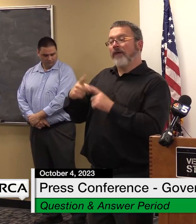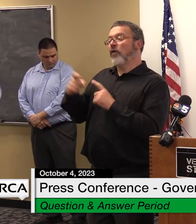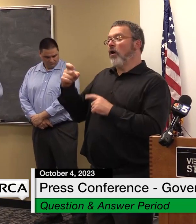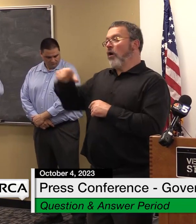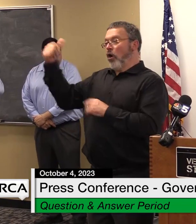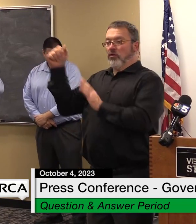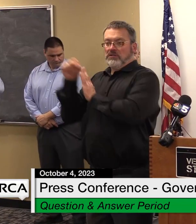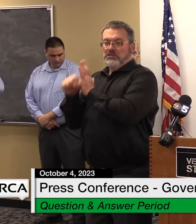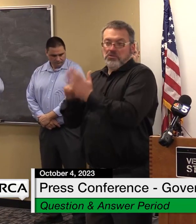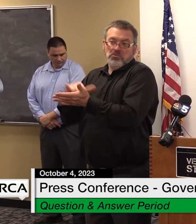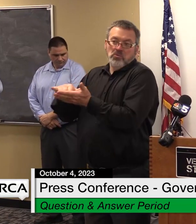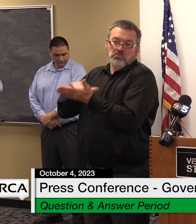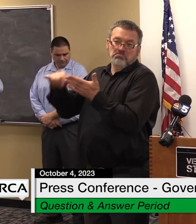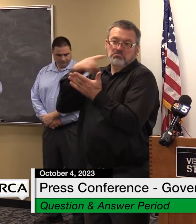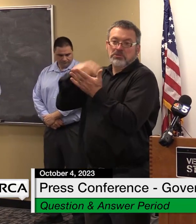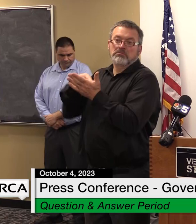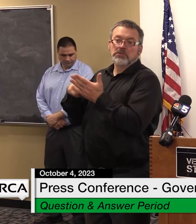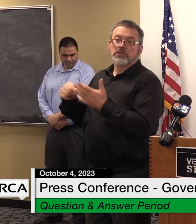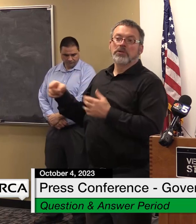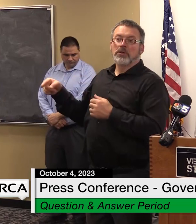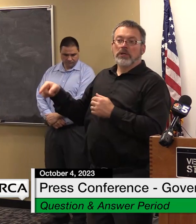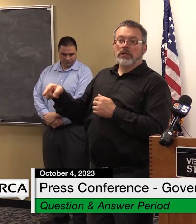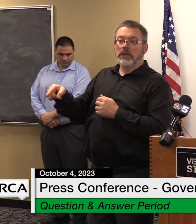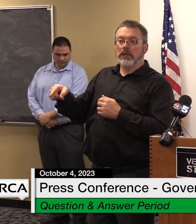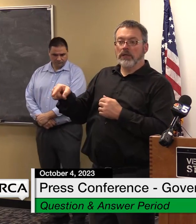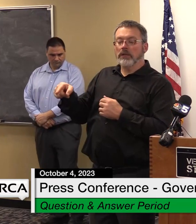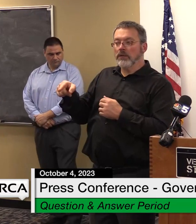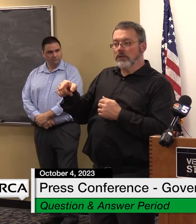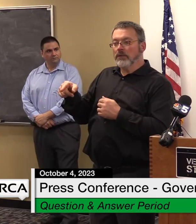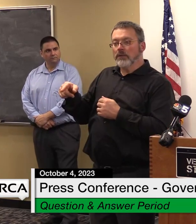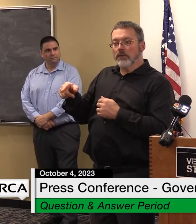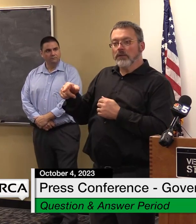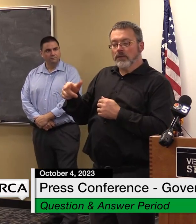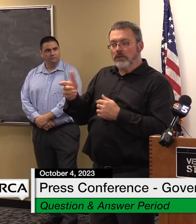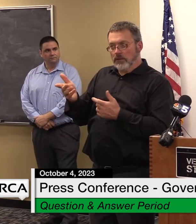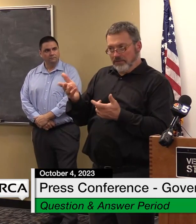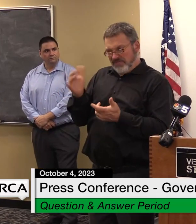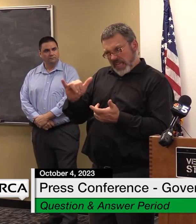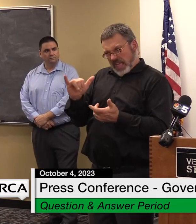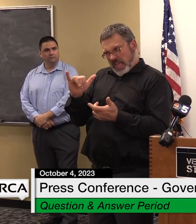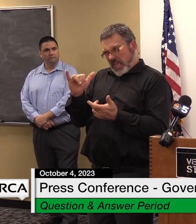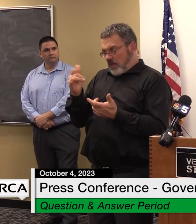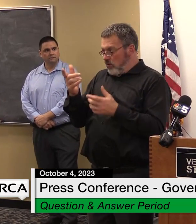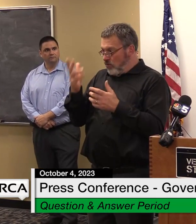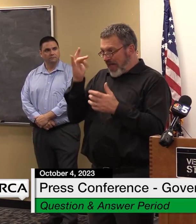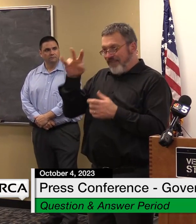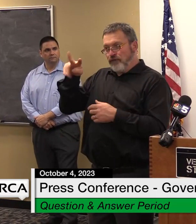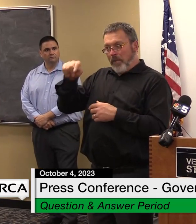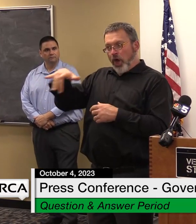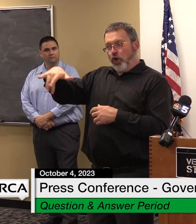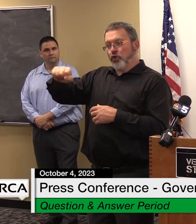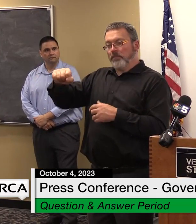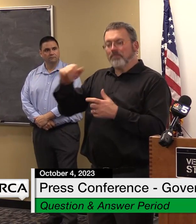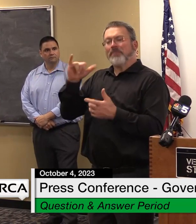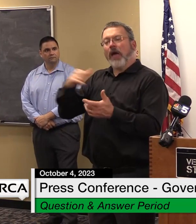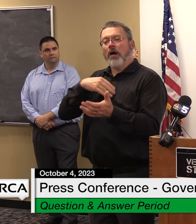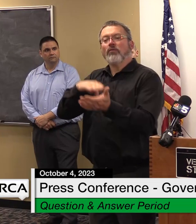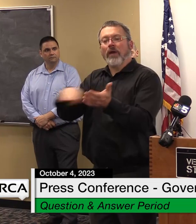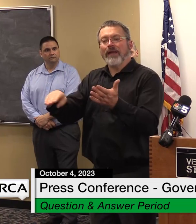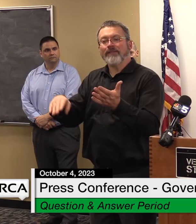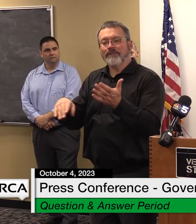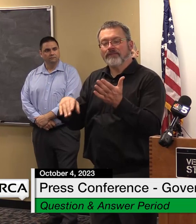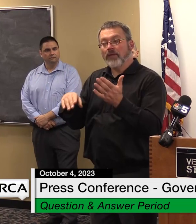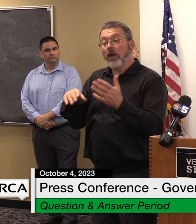was licensing requirements or something, we could waive that. Right. But certainly not safety. We would want to make sure that